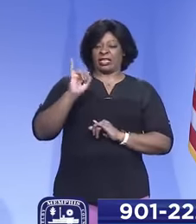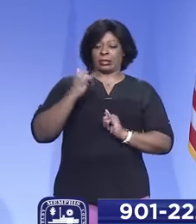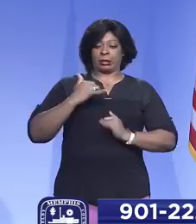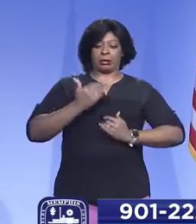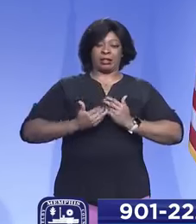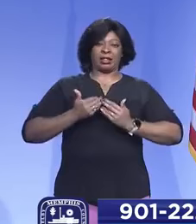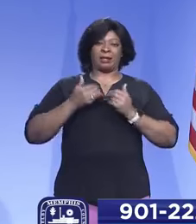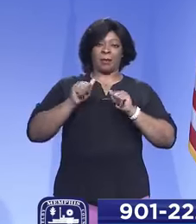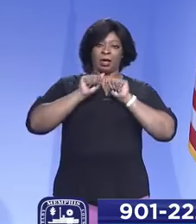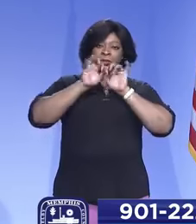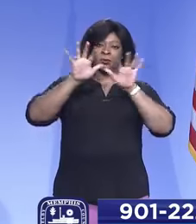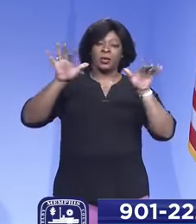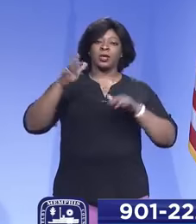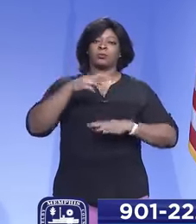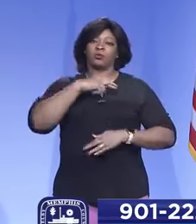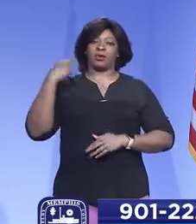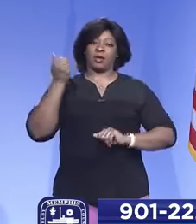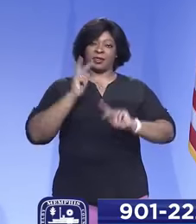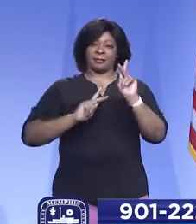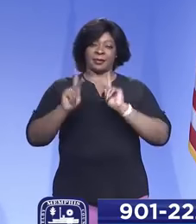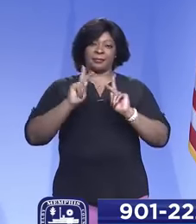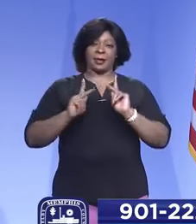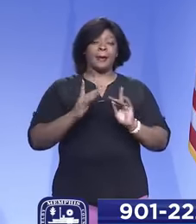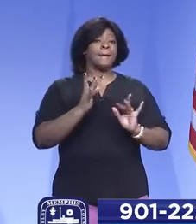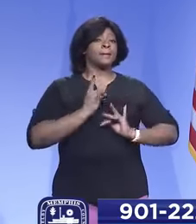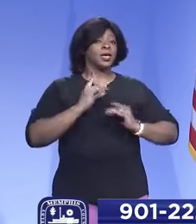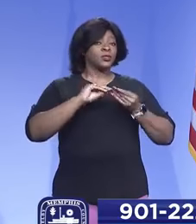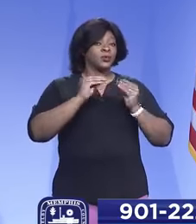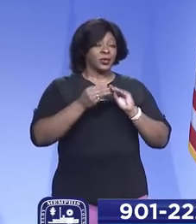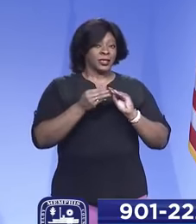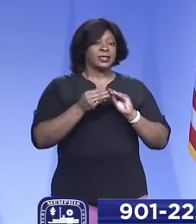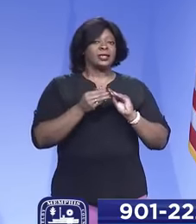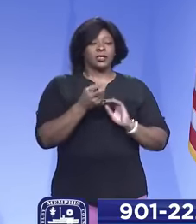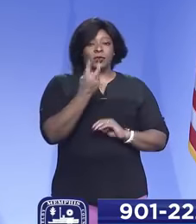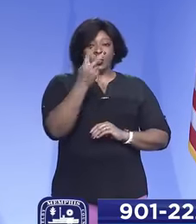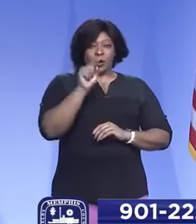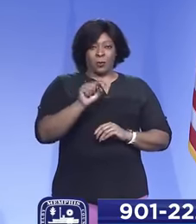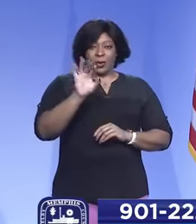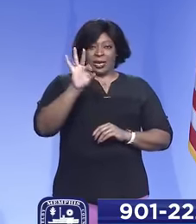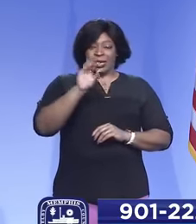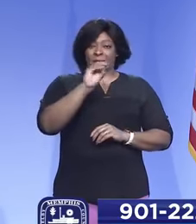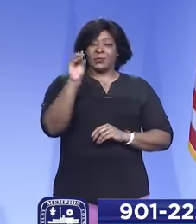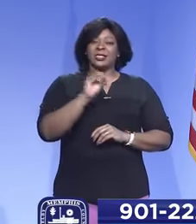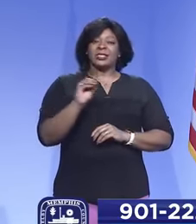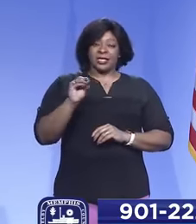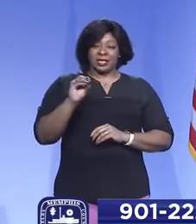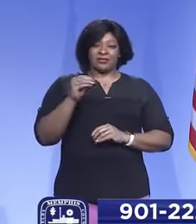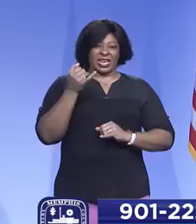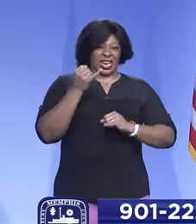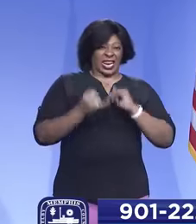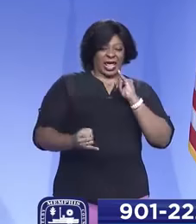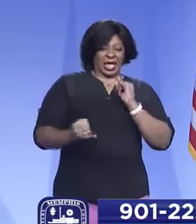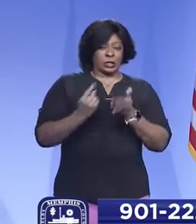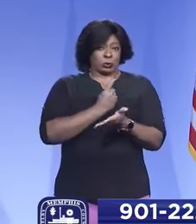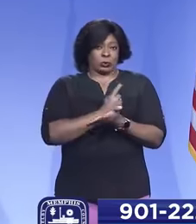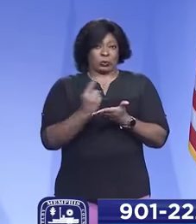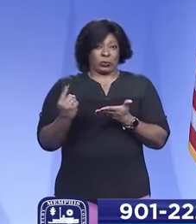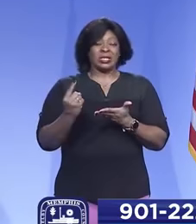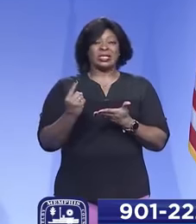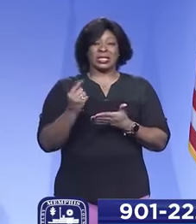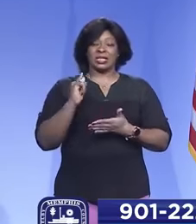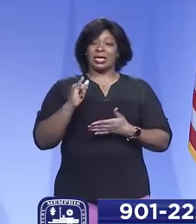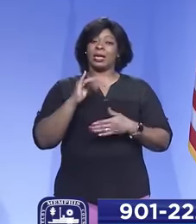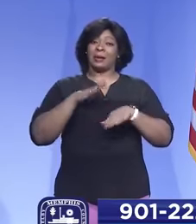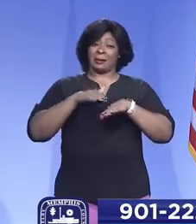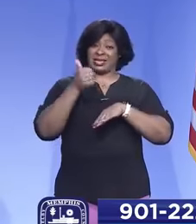risk to others. Our positivity rate is at 12.9% over the past week. That's